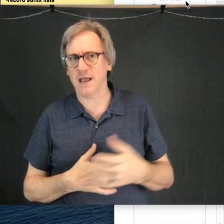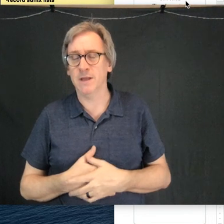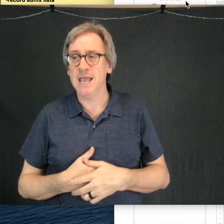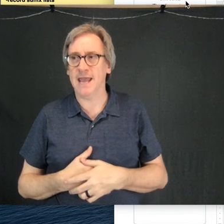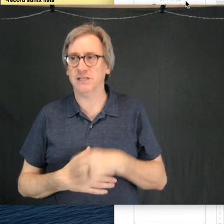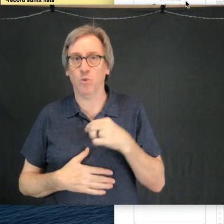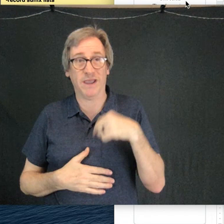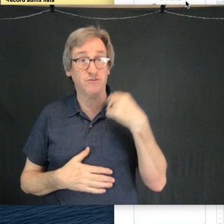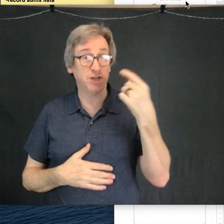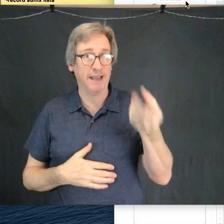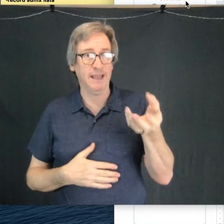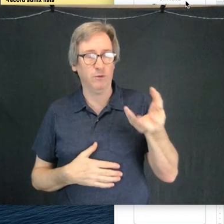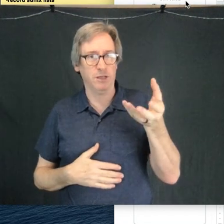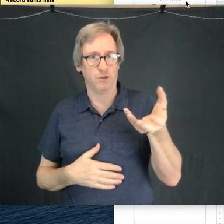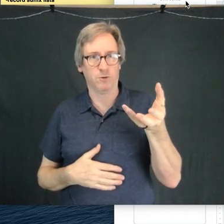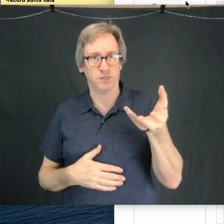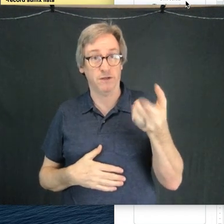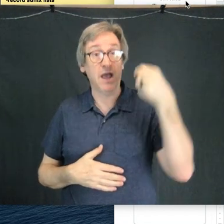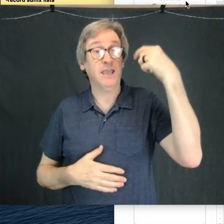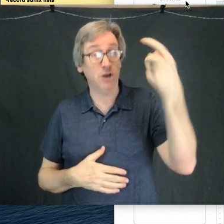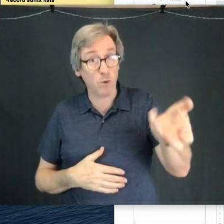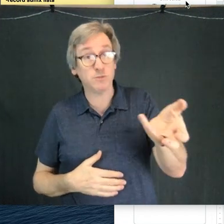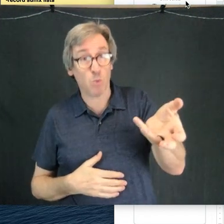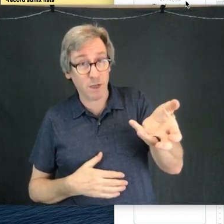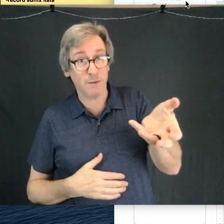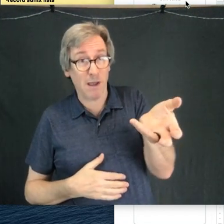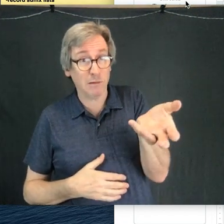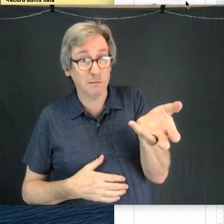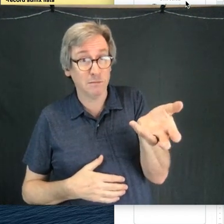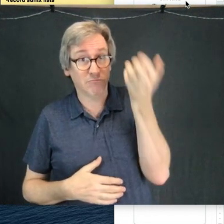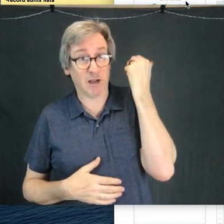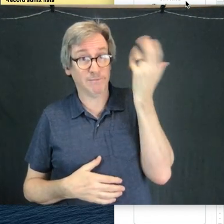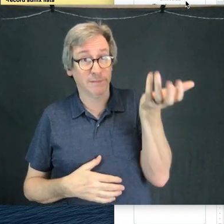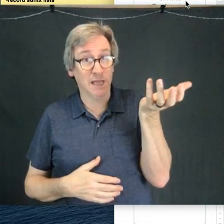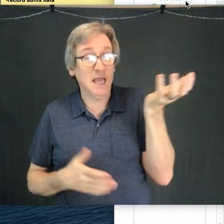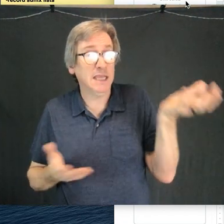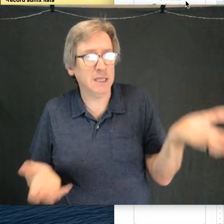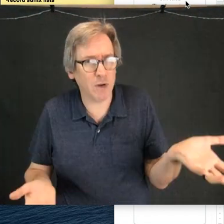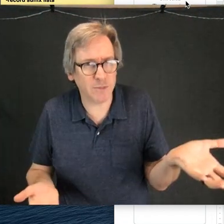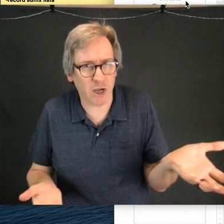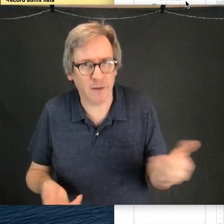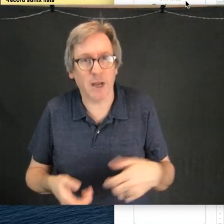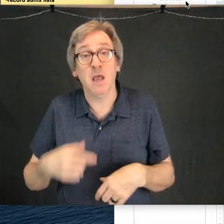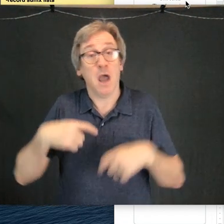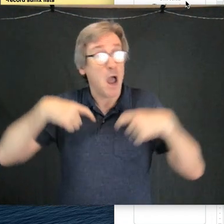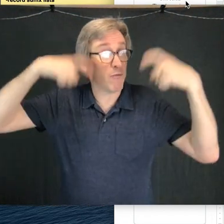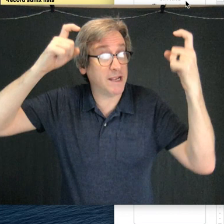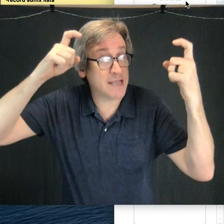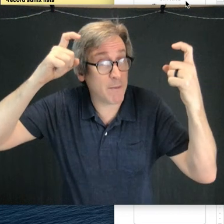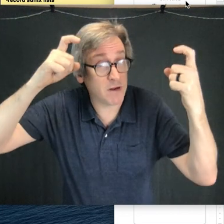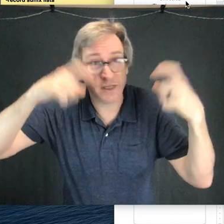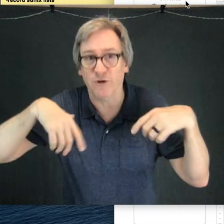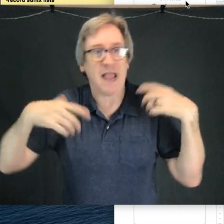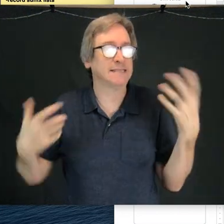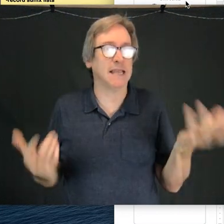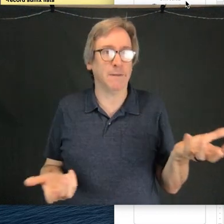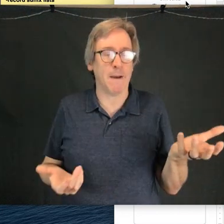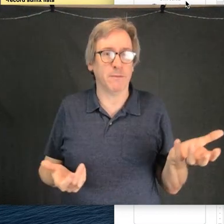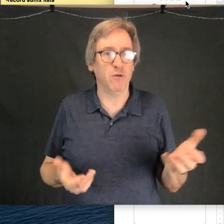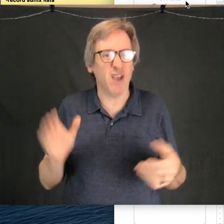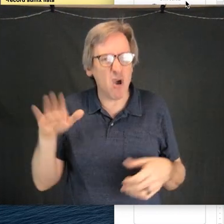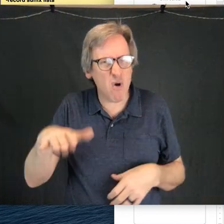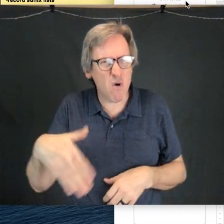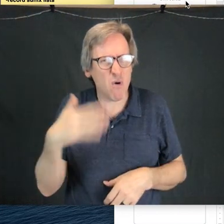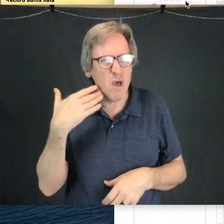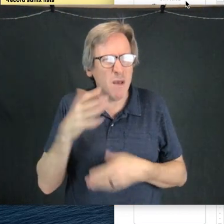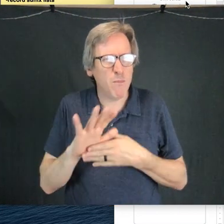all the time. And it's a way of checking in with the other person of, you know what I'm talking about? Right? You know what I'm talking about. Raise the eyebrows if you're asking about